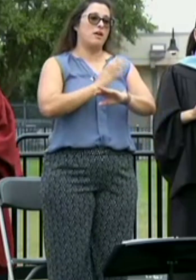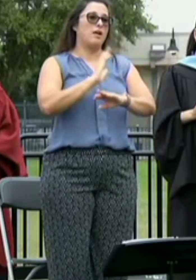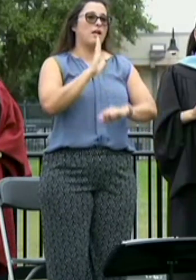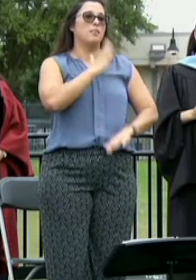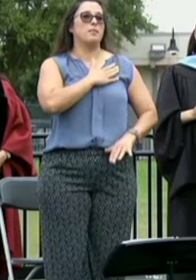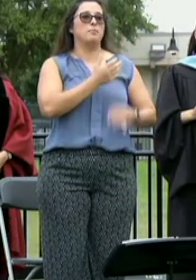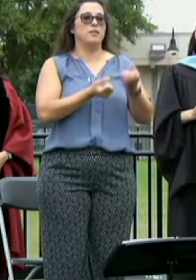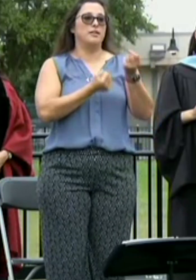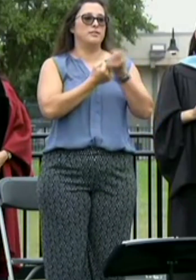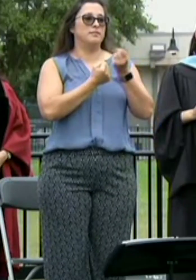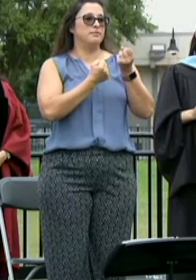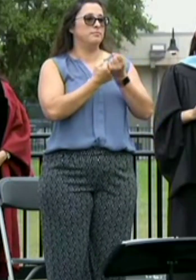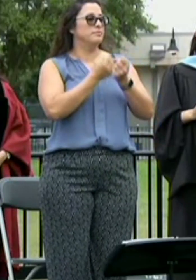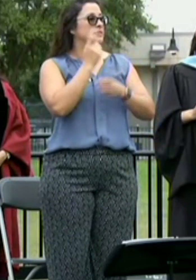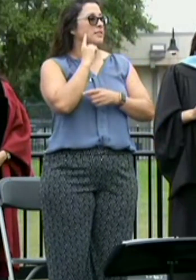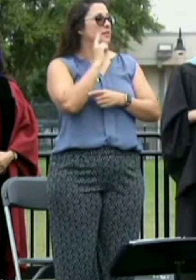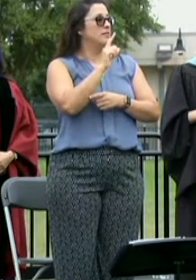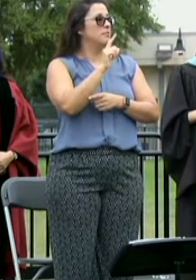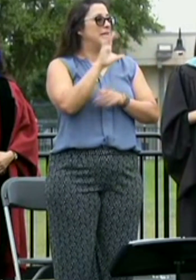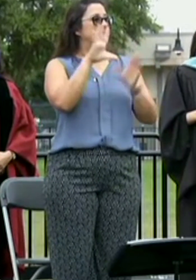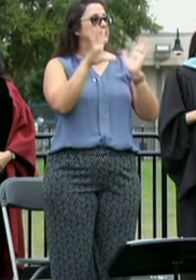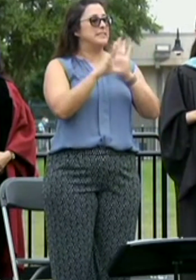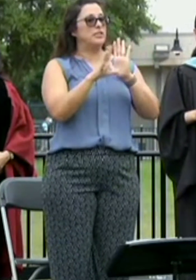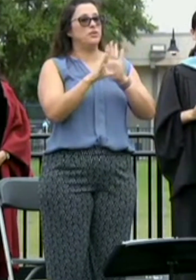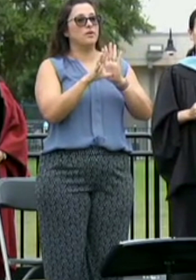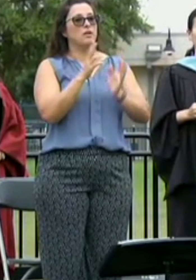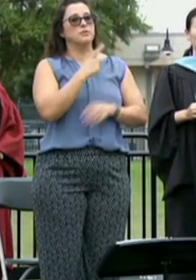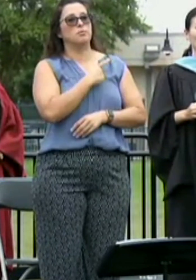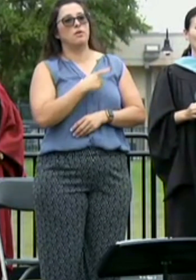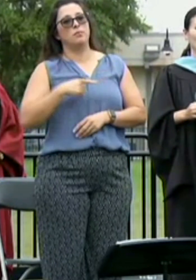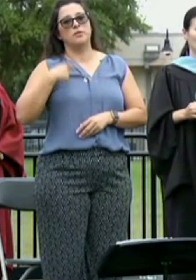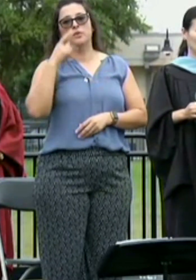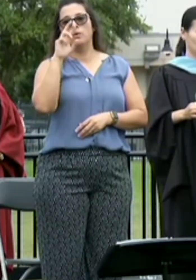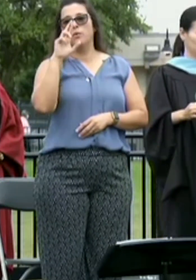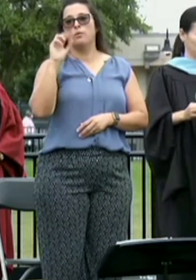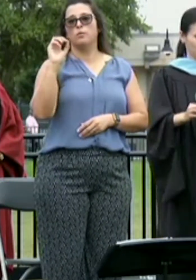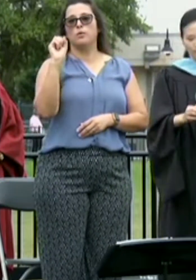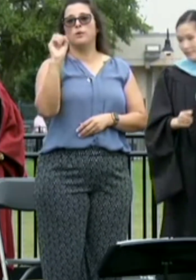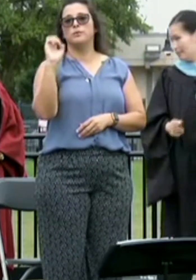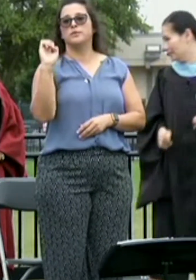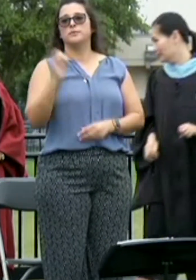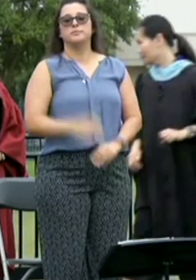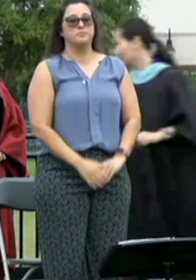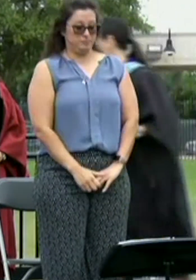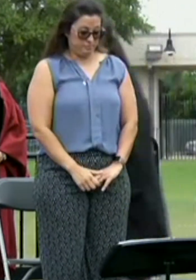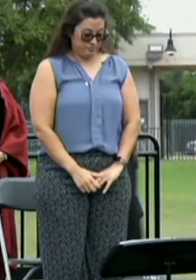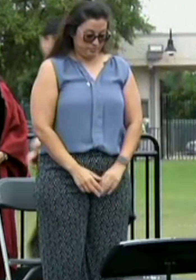Pledge of Allegiance, led by senior class parliamentarian Rose Griffin.